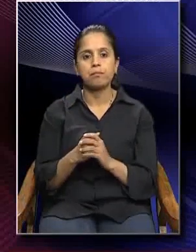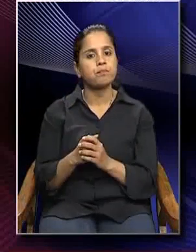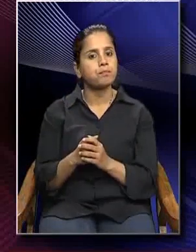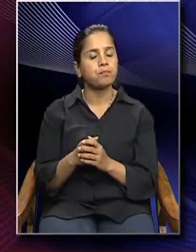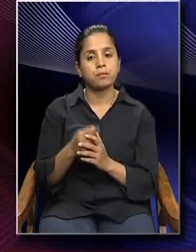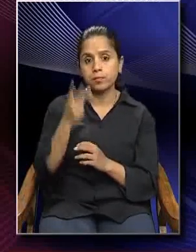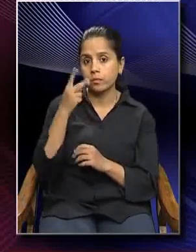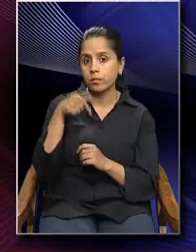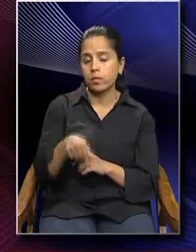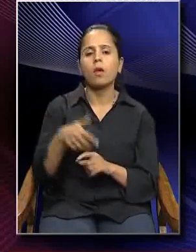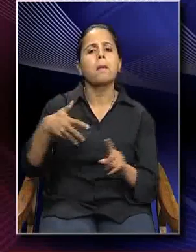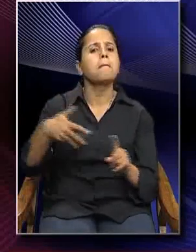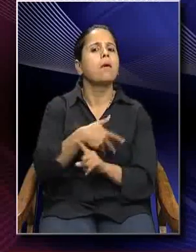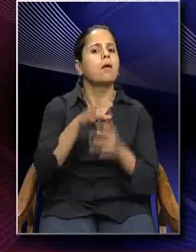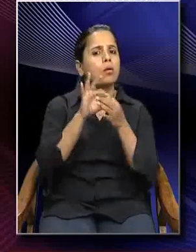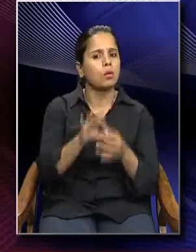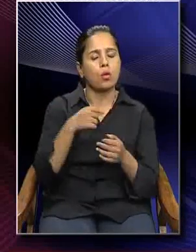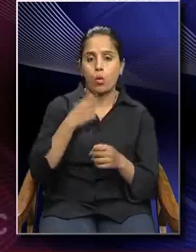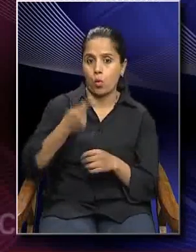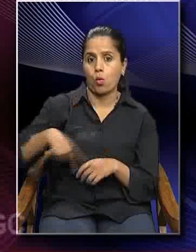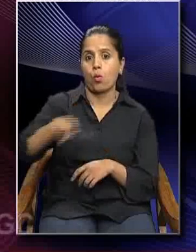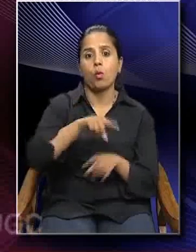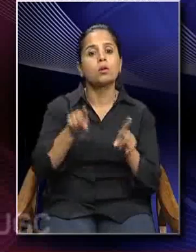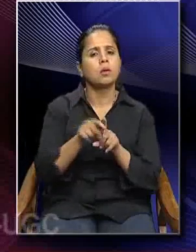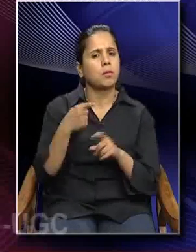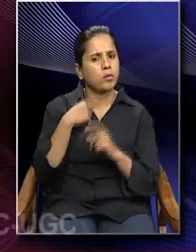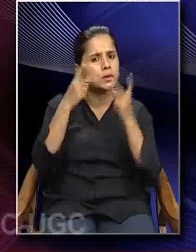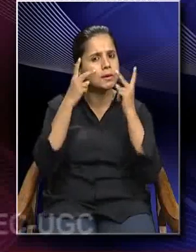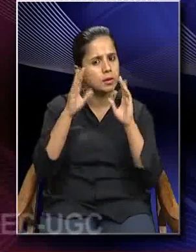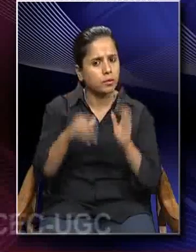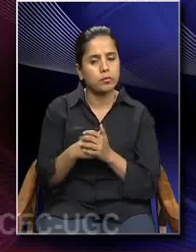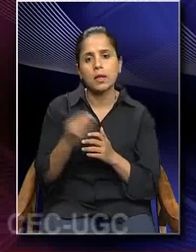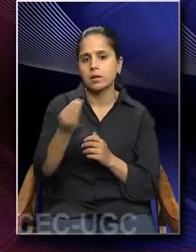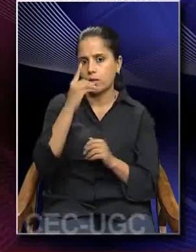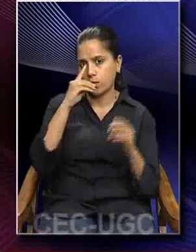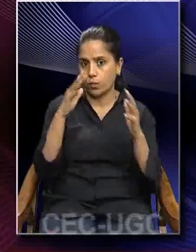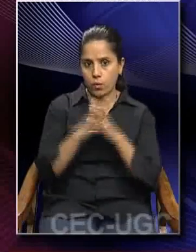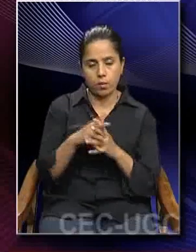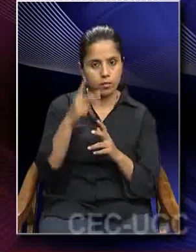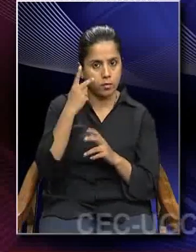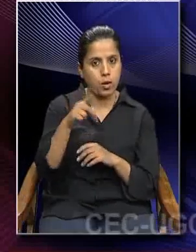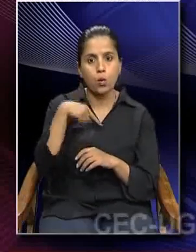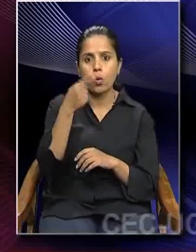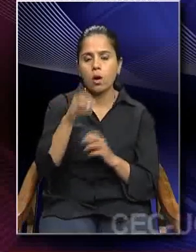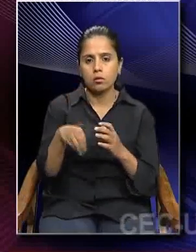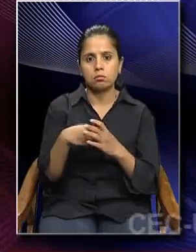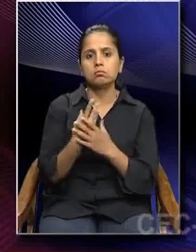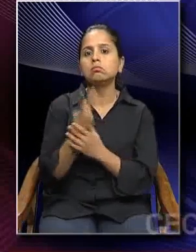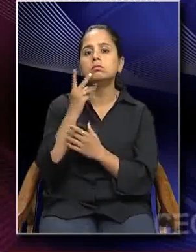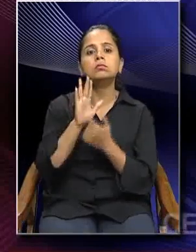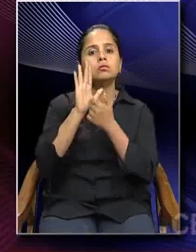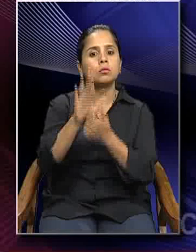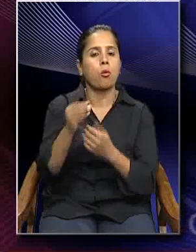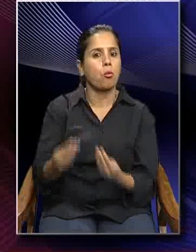It is in this background that we also come across some women who emerged as